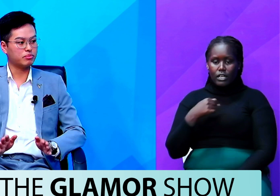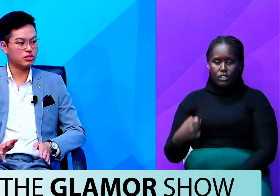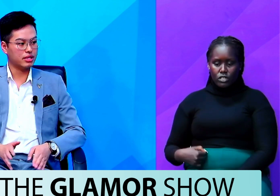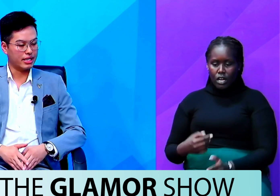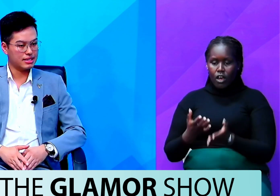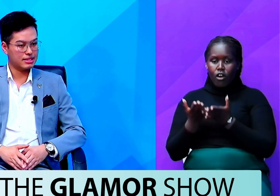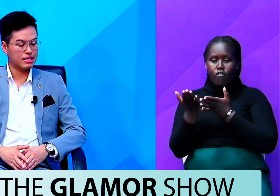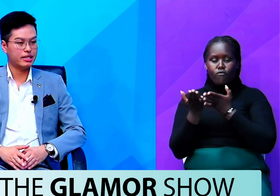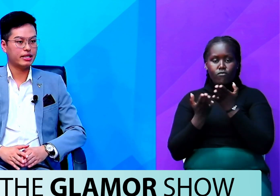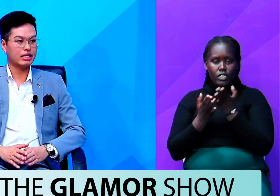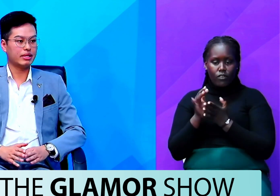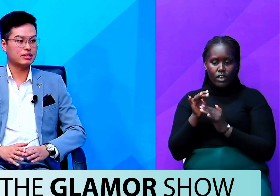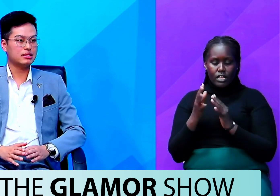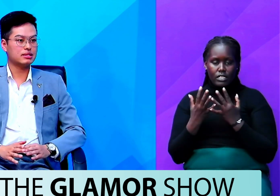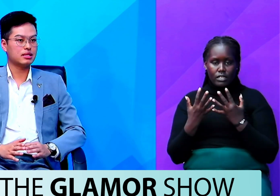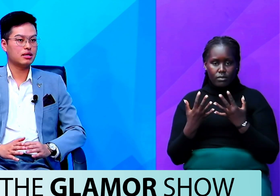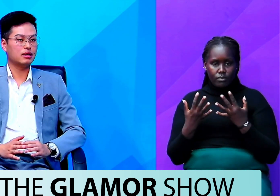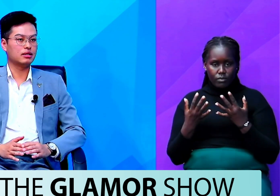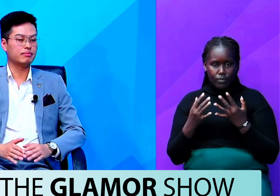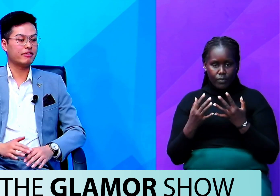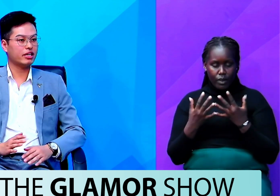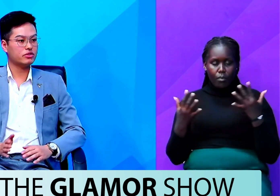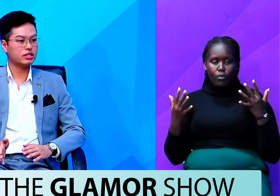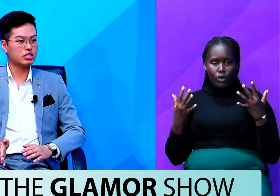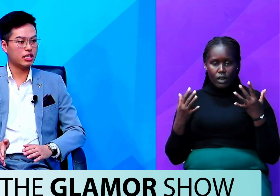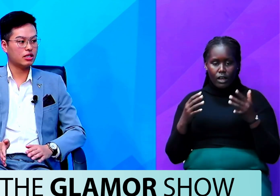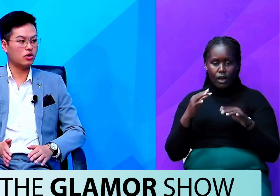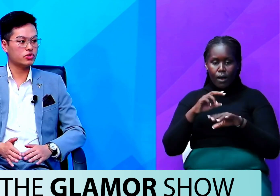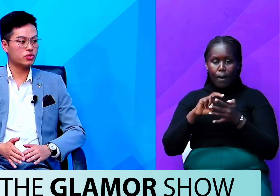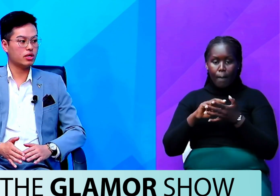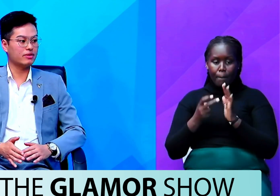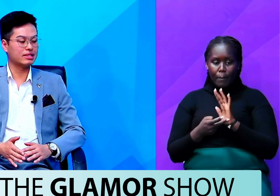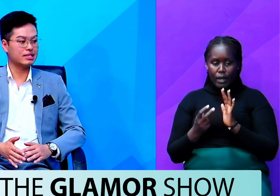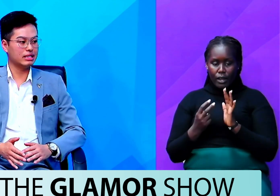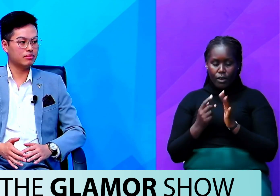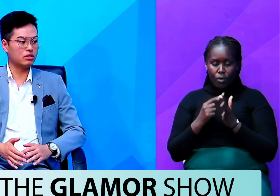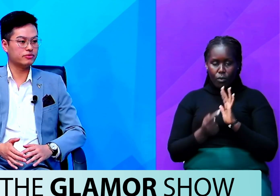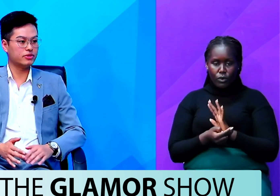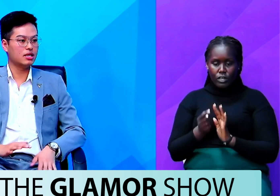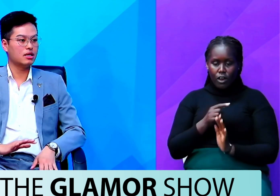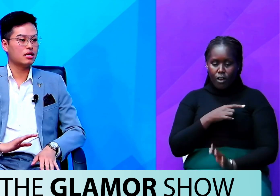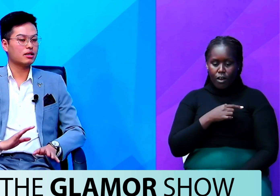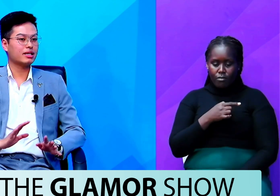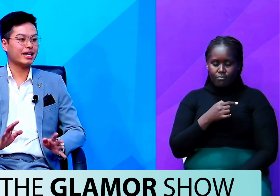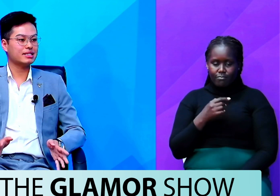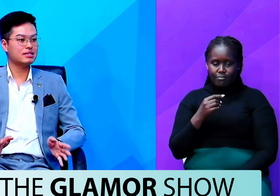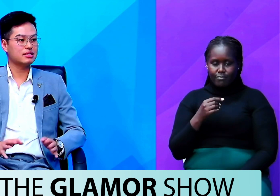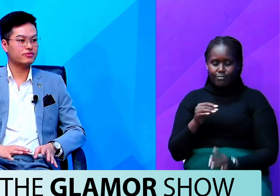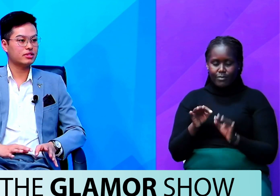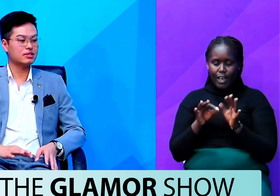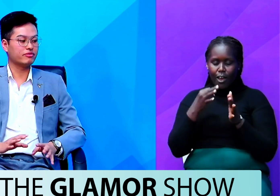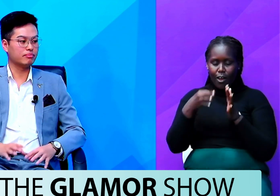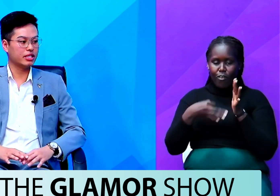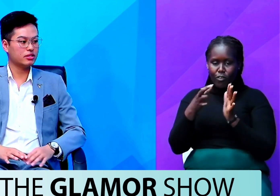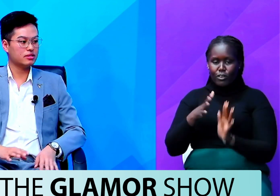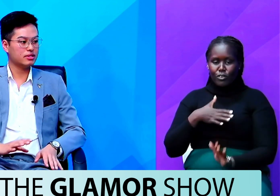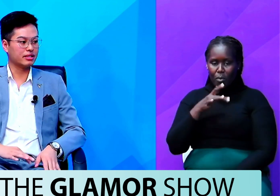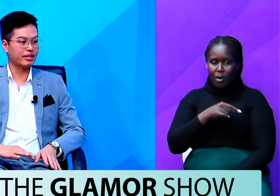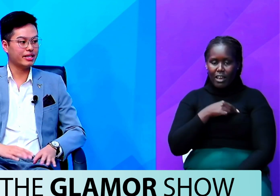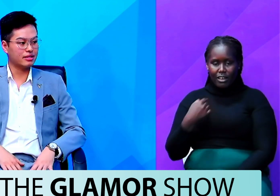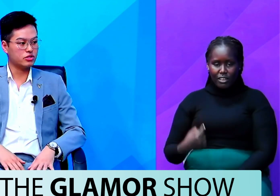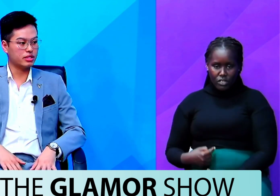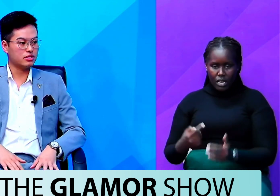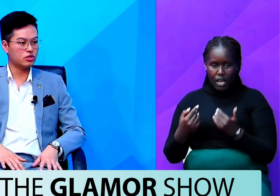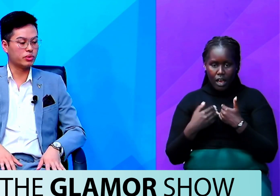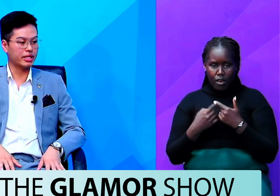kind of products. It means my factory in China also have the team of collecting different informations in